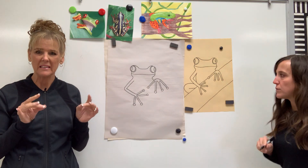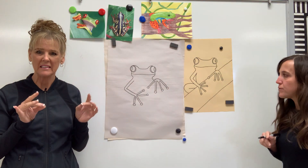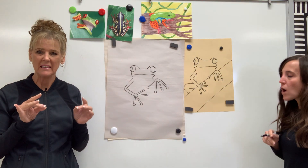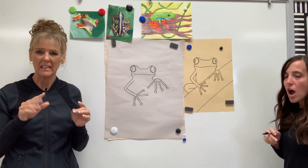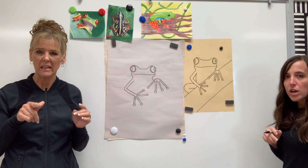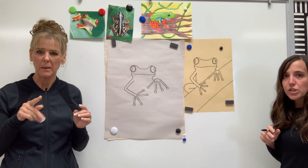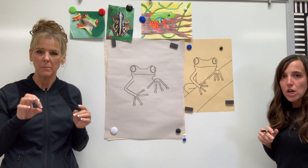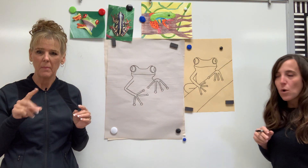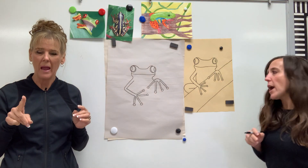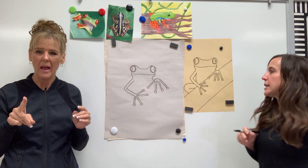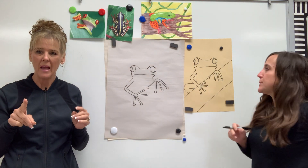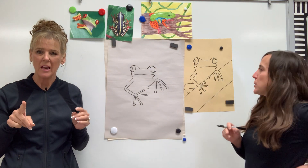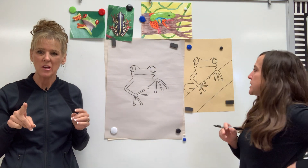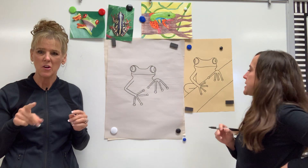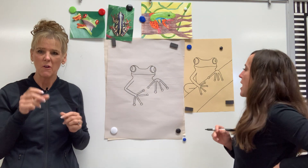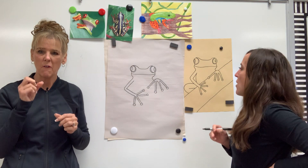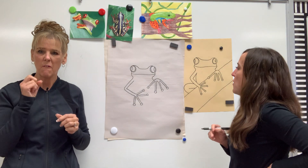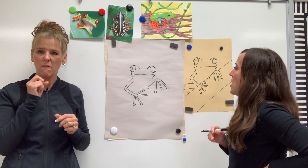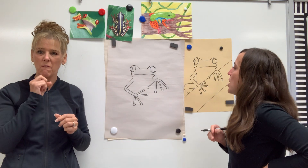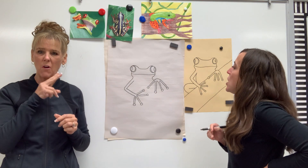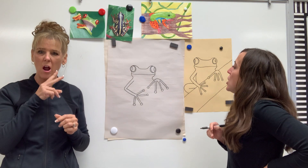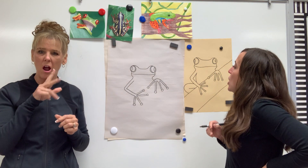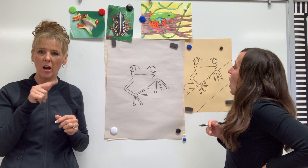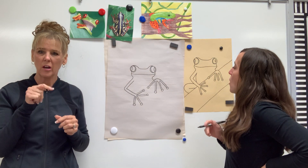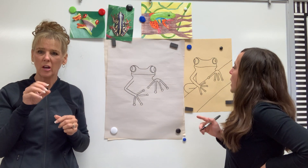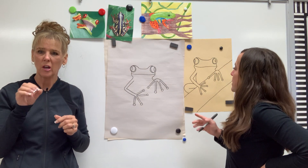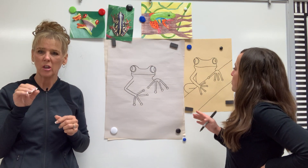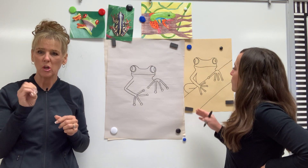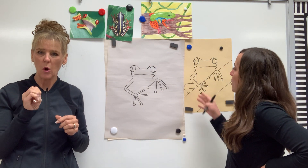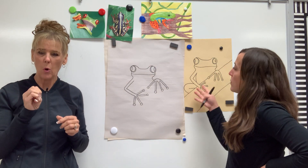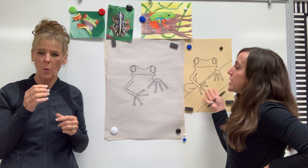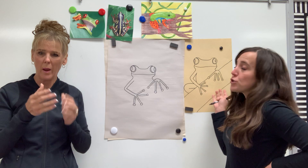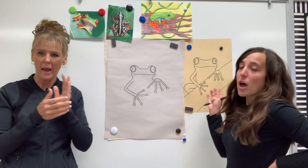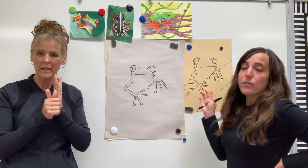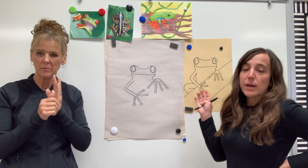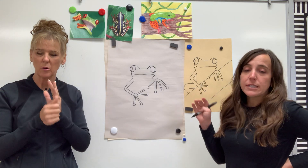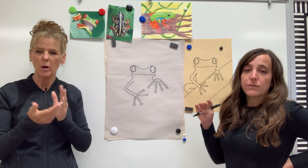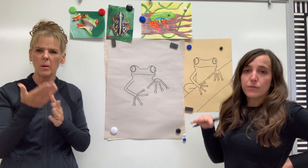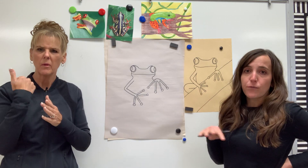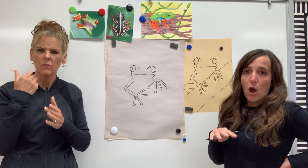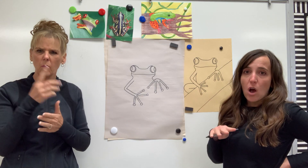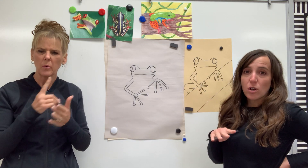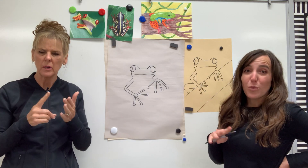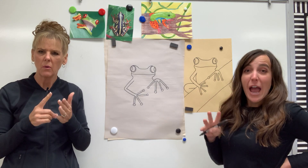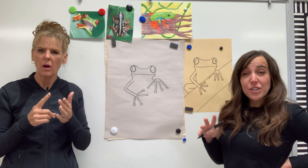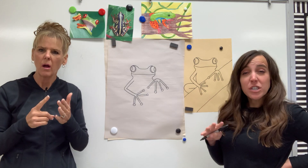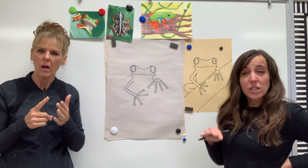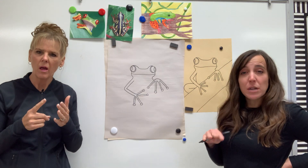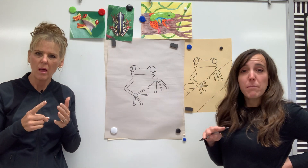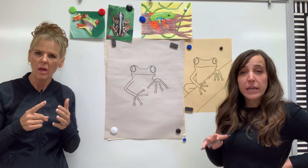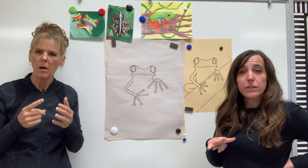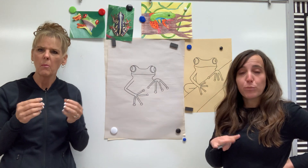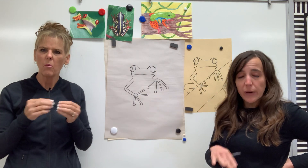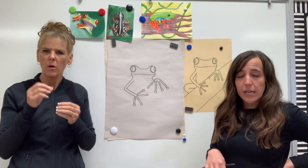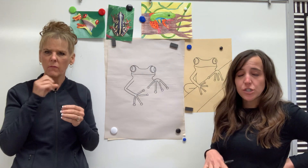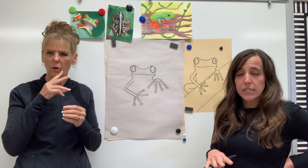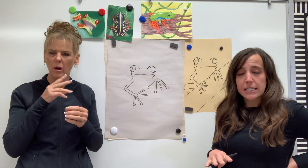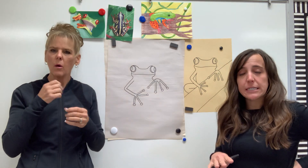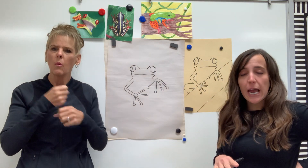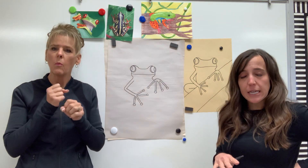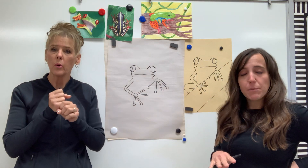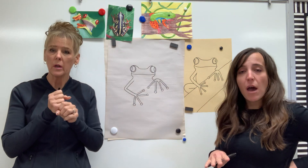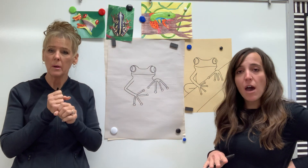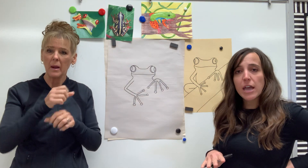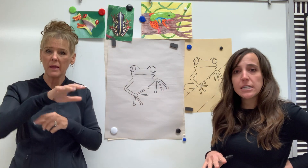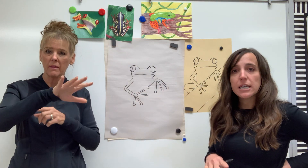add that sticky pad. You guys are frog toe experts now. Okay, before we draw the rest of the frog, we're actually gonna make the branch that